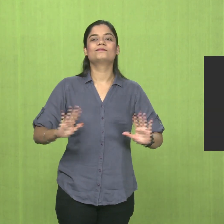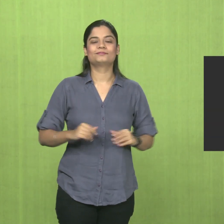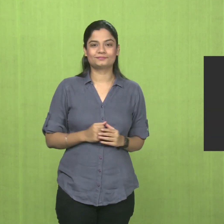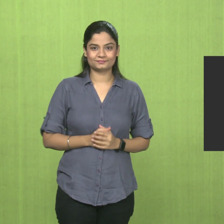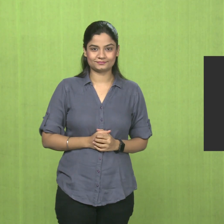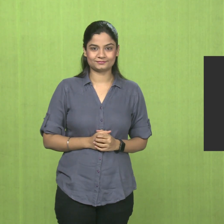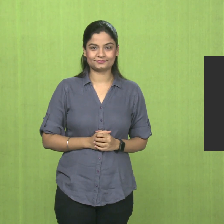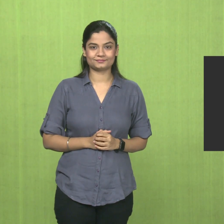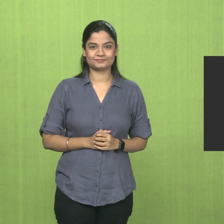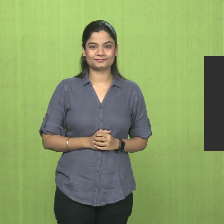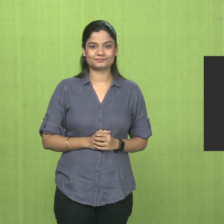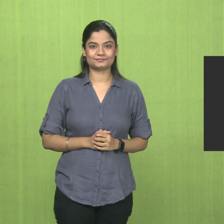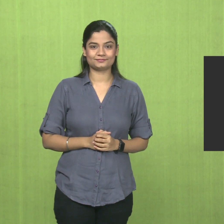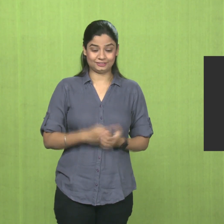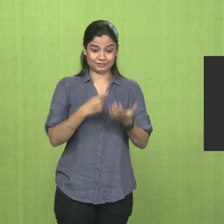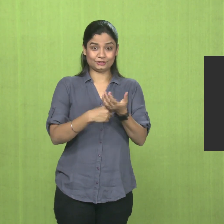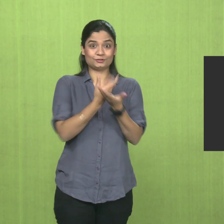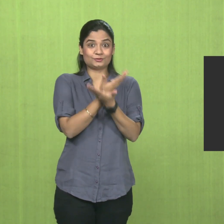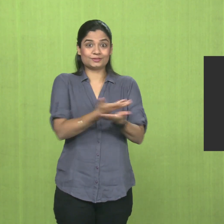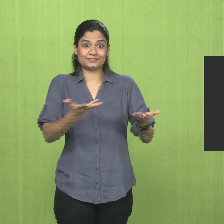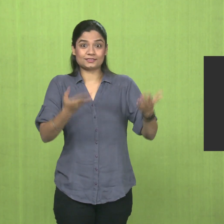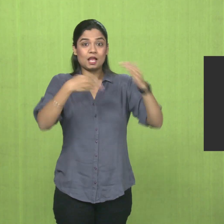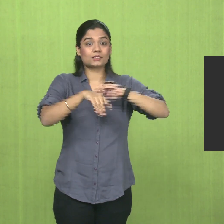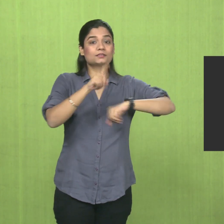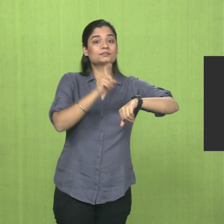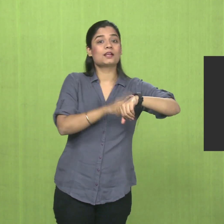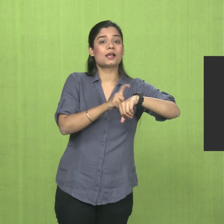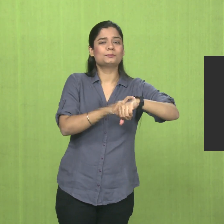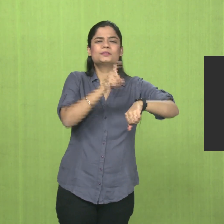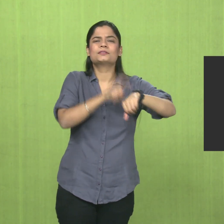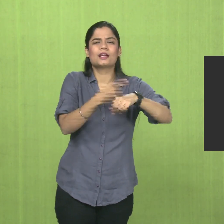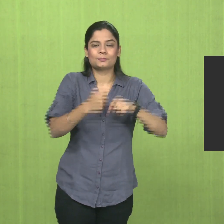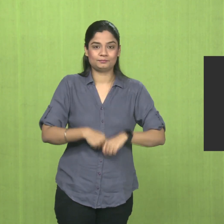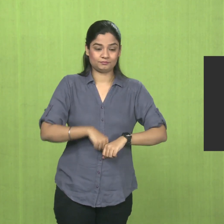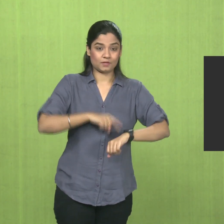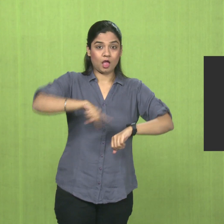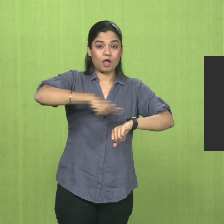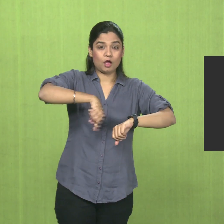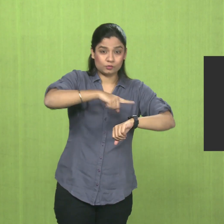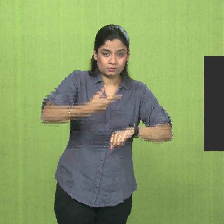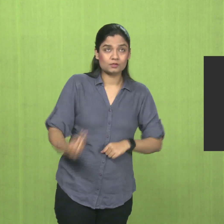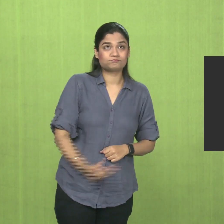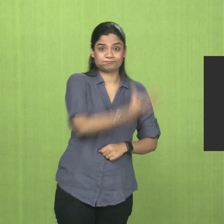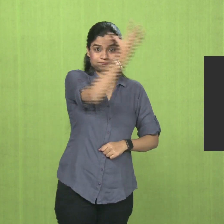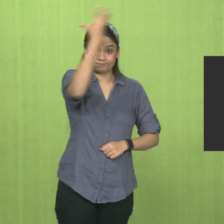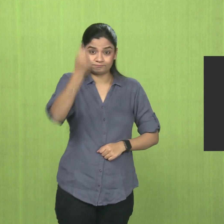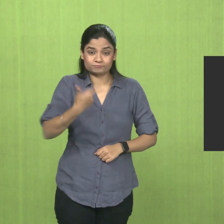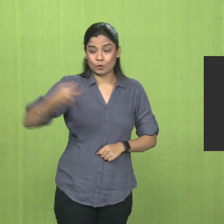a resource. The time is a resource. The number of hours we are spending